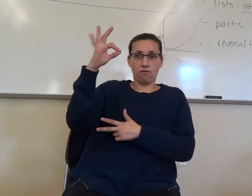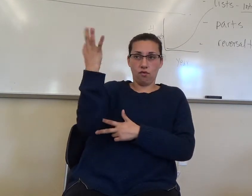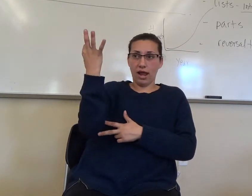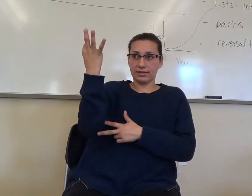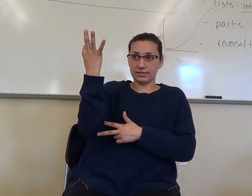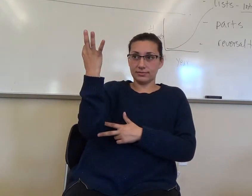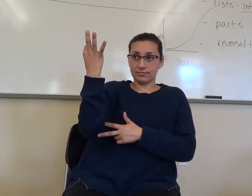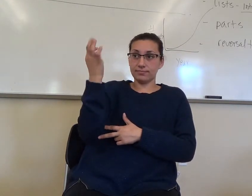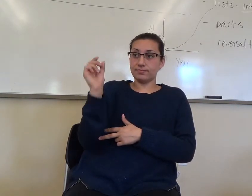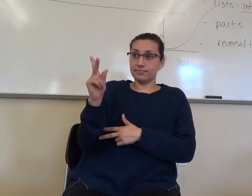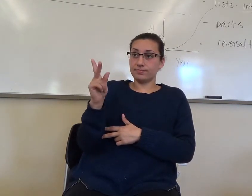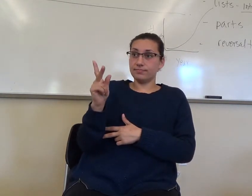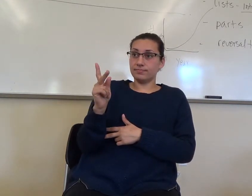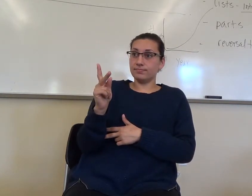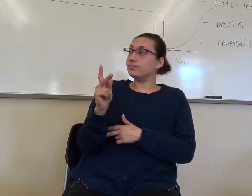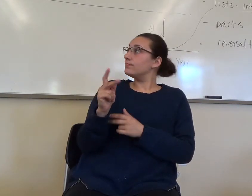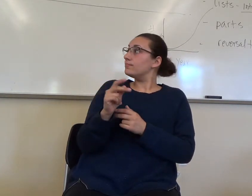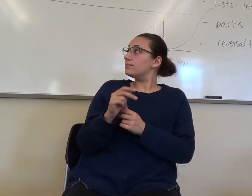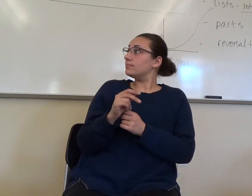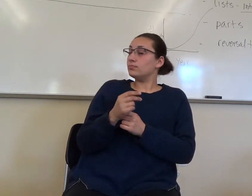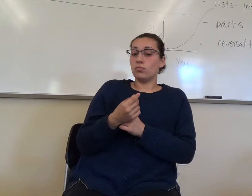Okay, one parent